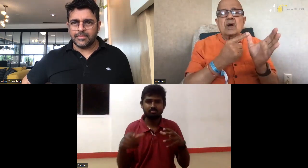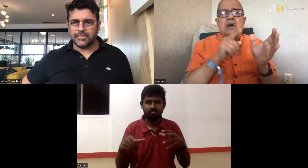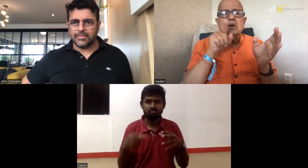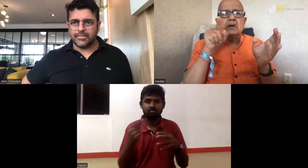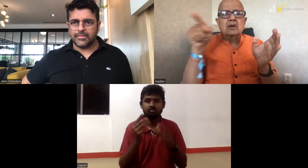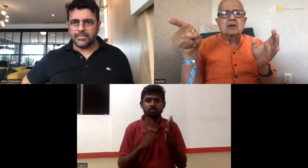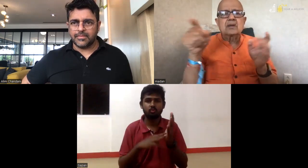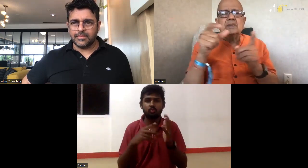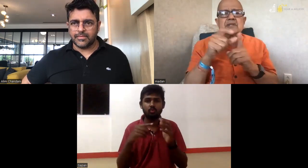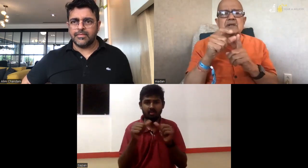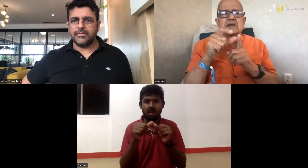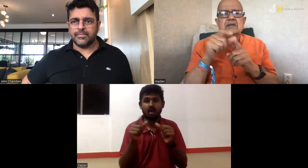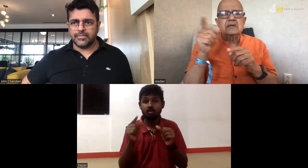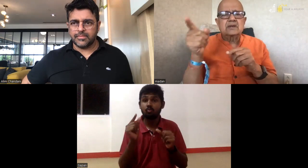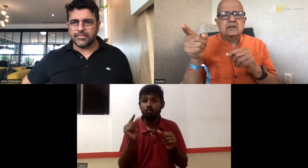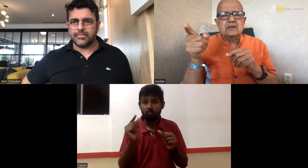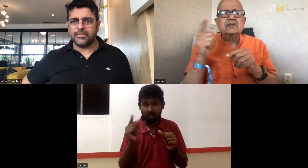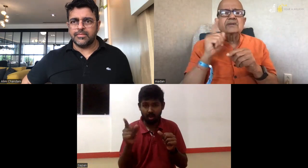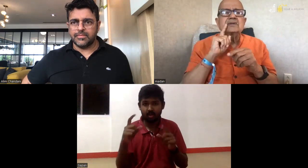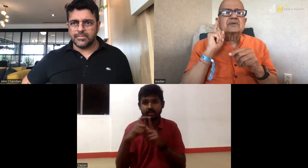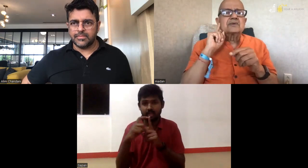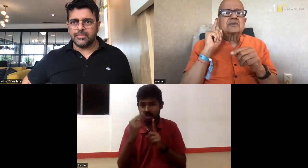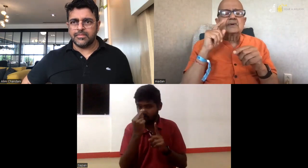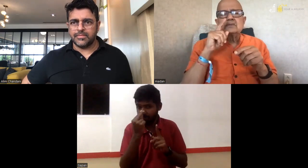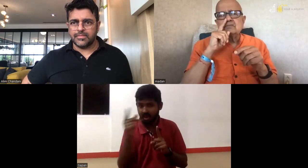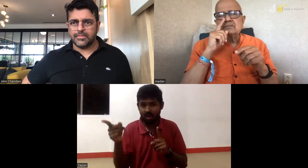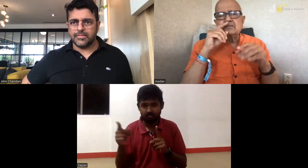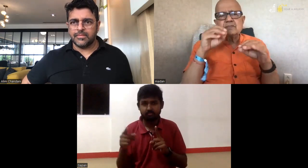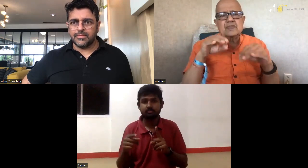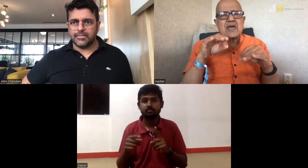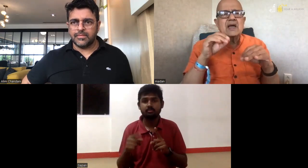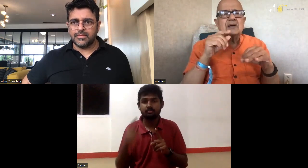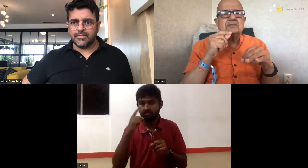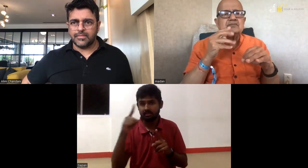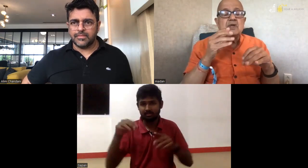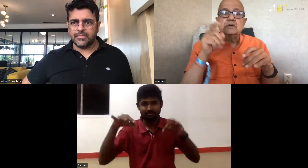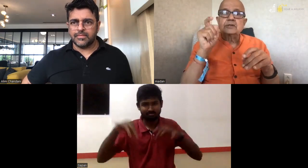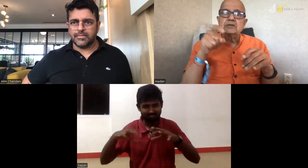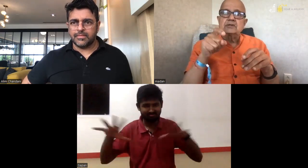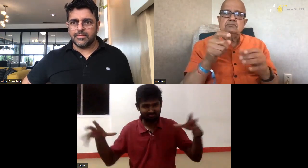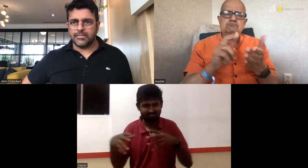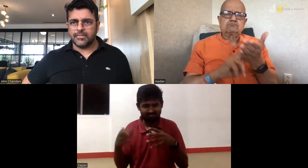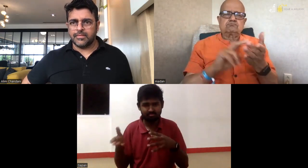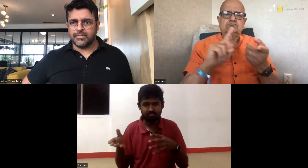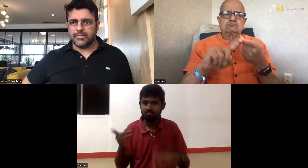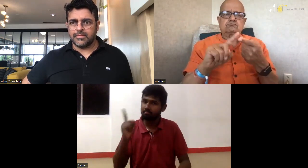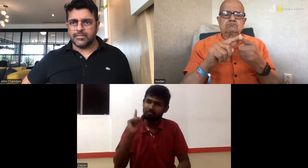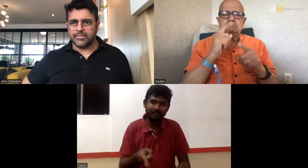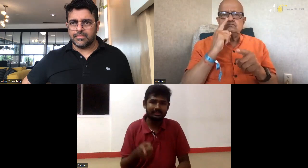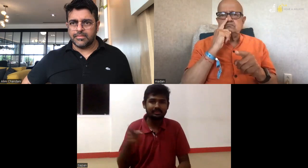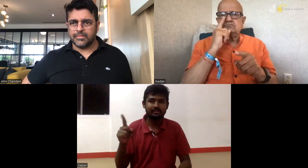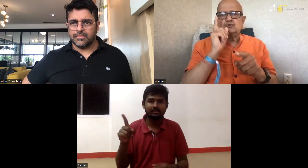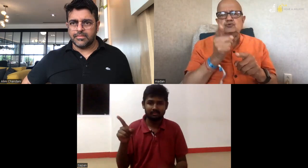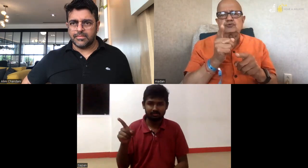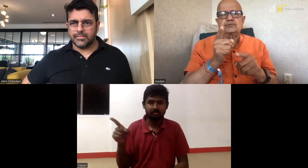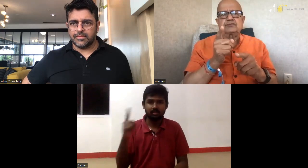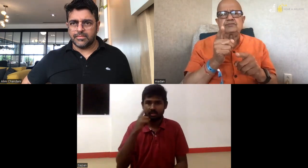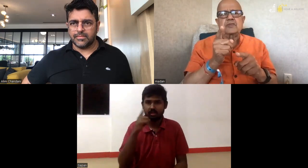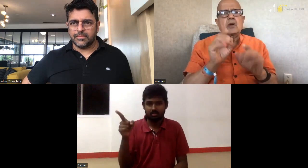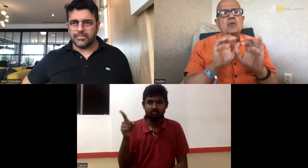two, three, four strong deaf leaders have to come together and work unitedly. As you can see